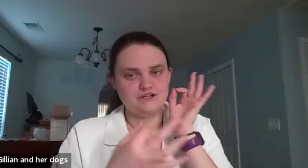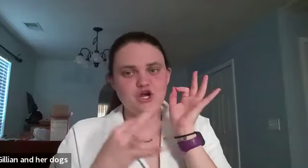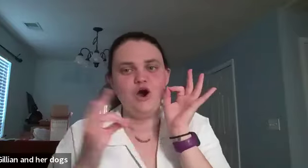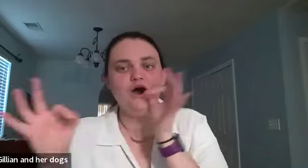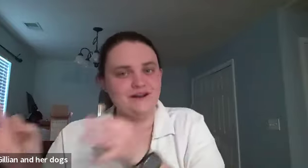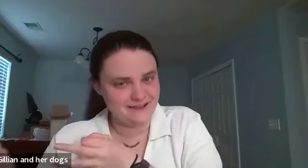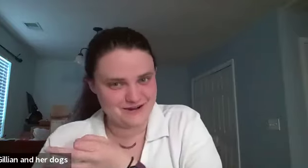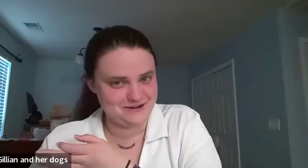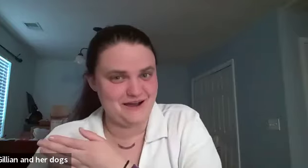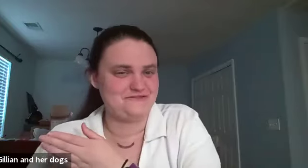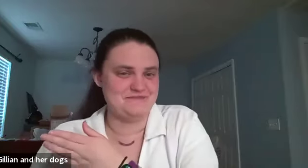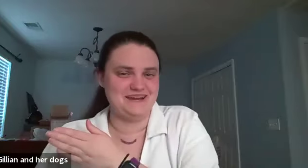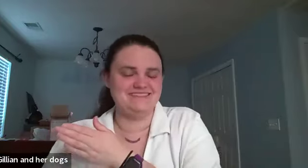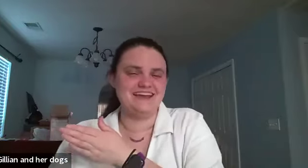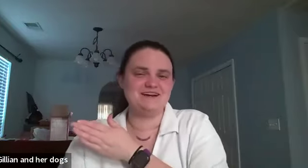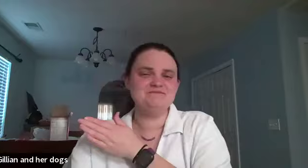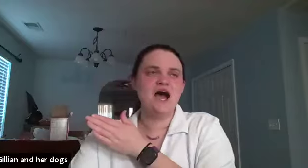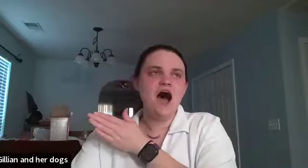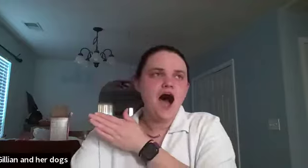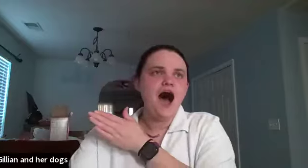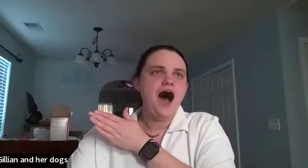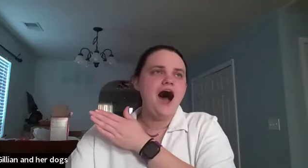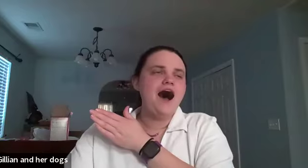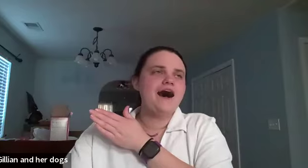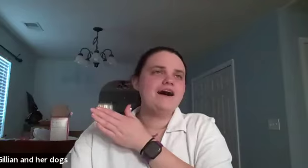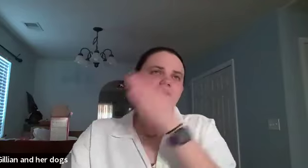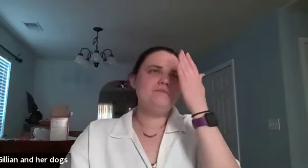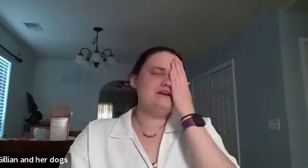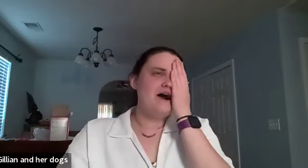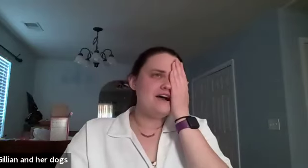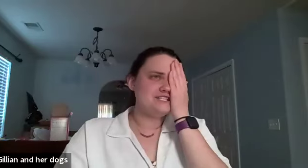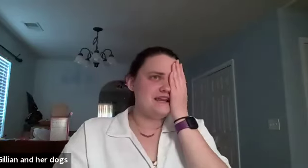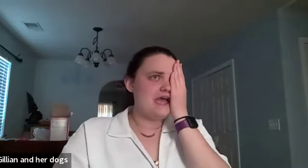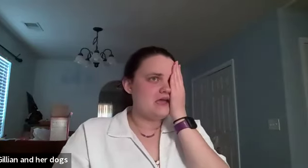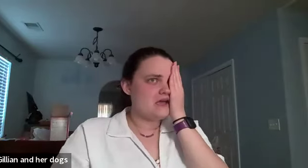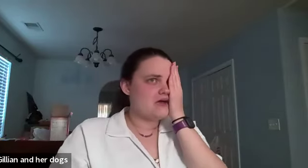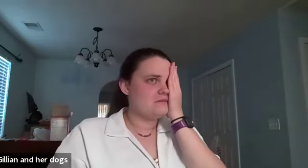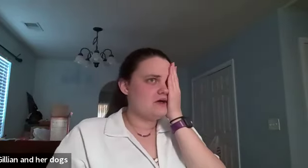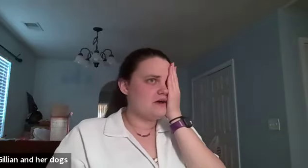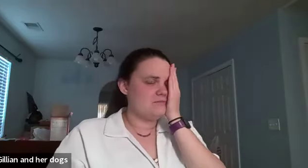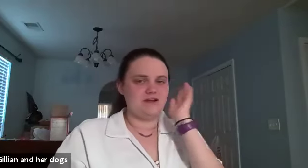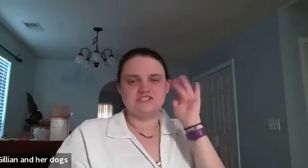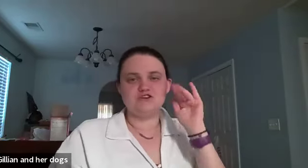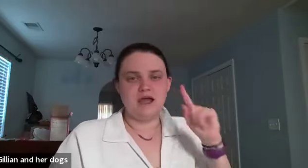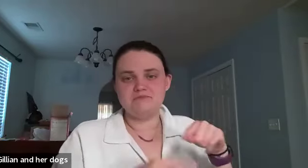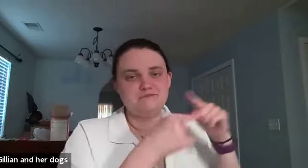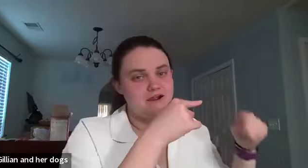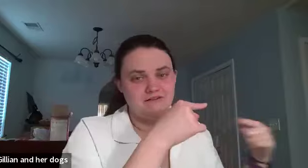sorry. Totally veered off for a minute there. Oh my gosh, and ham. Oh my gosh, sorry. I'm spiraling